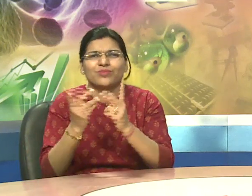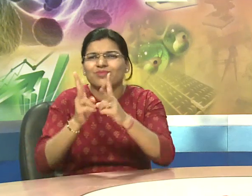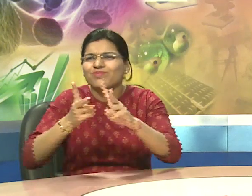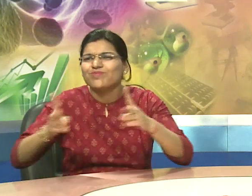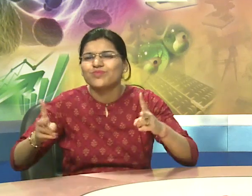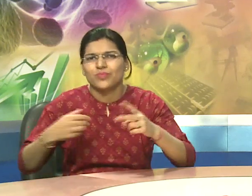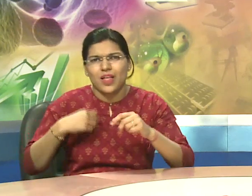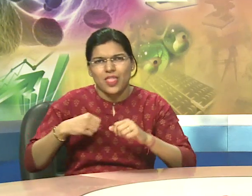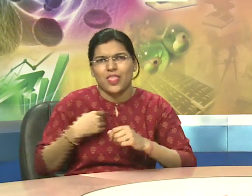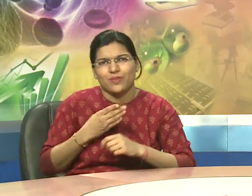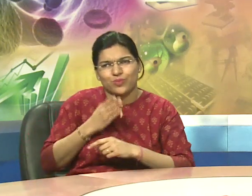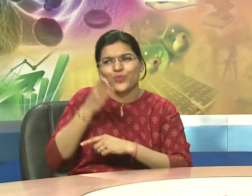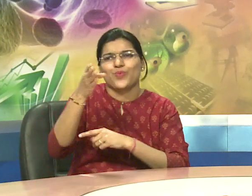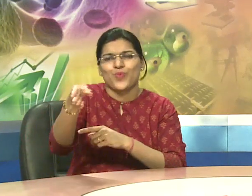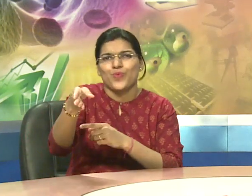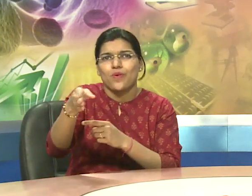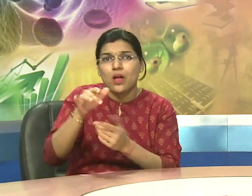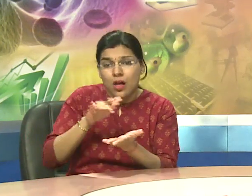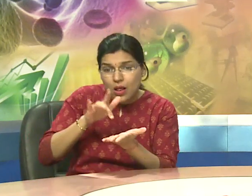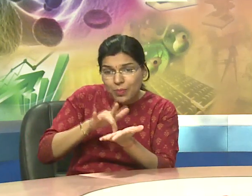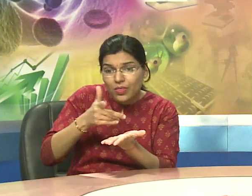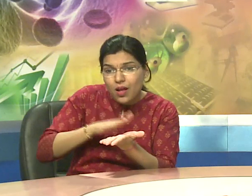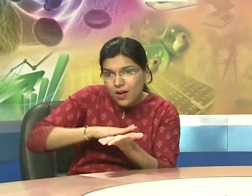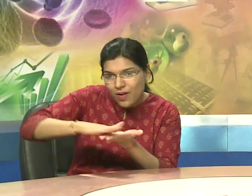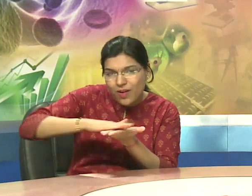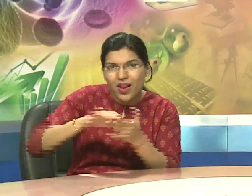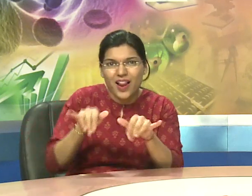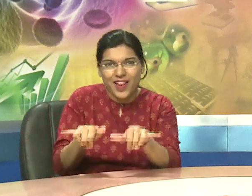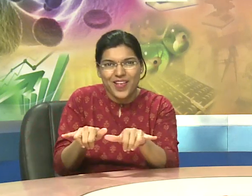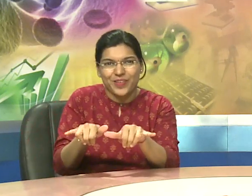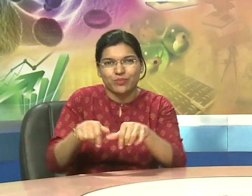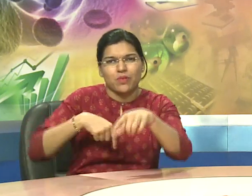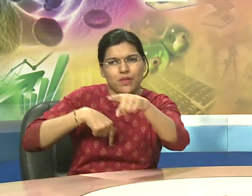to another place for visiting any place